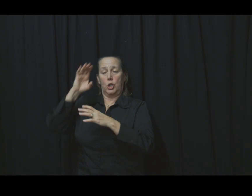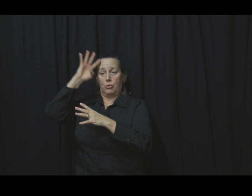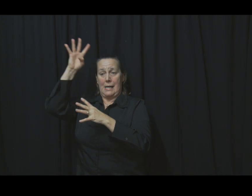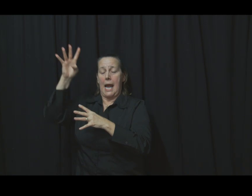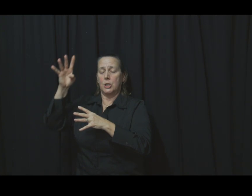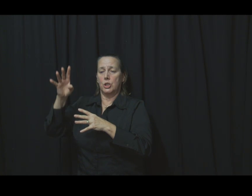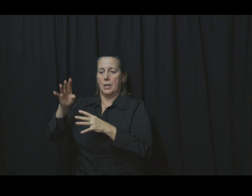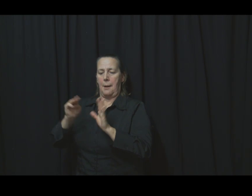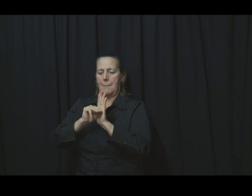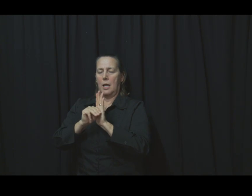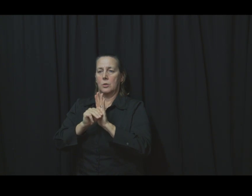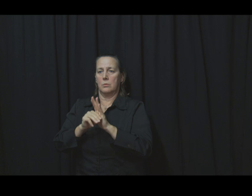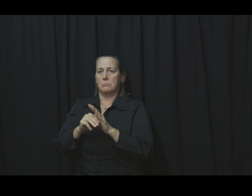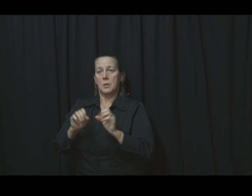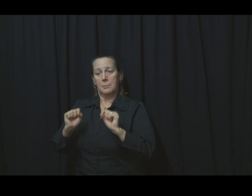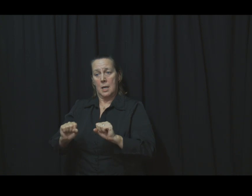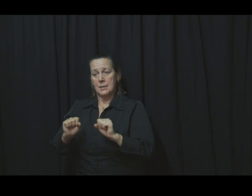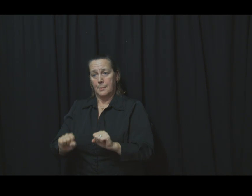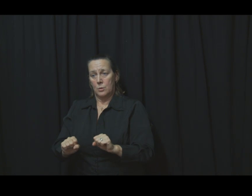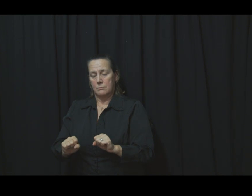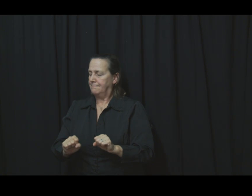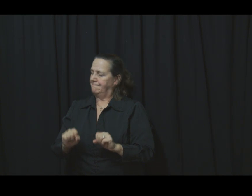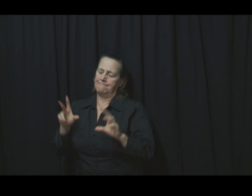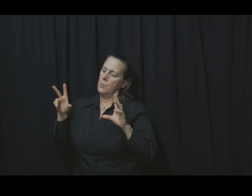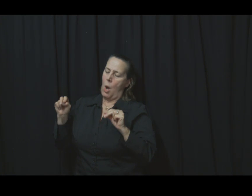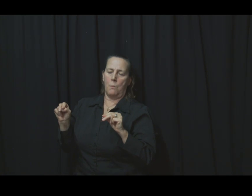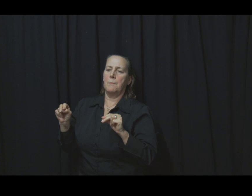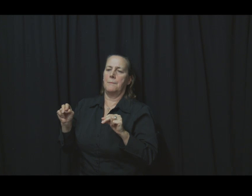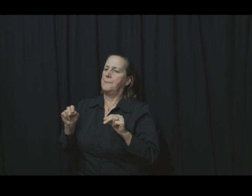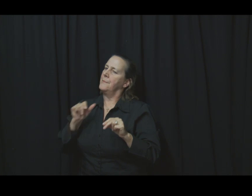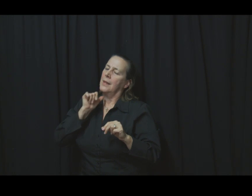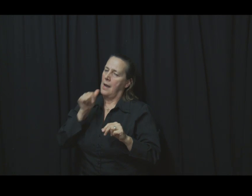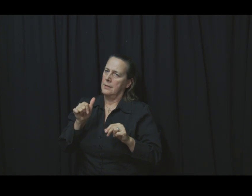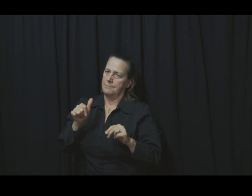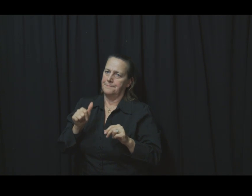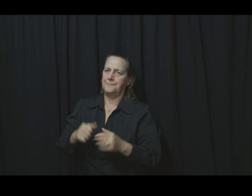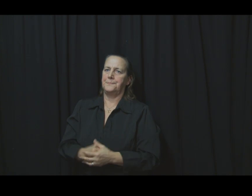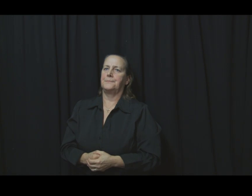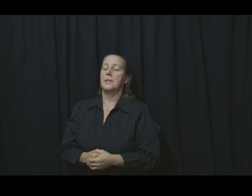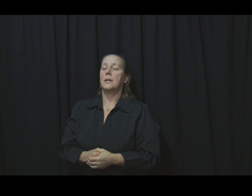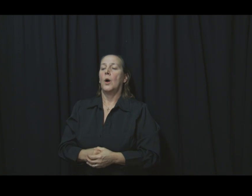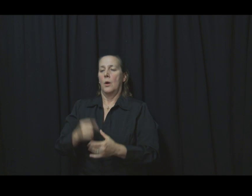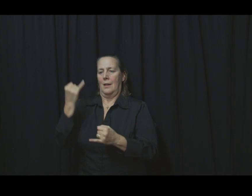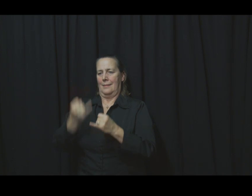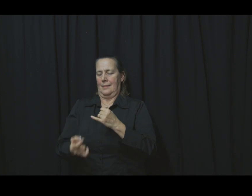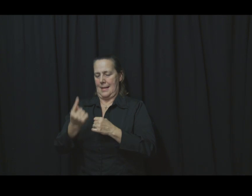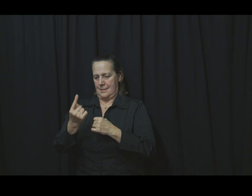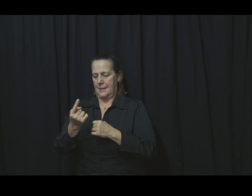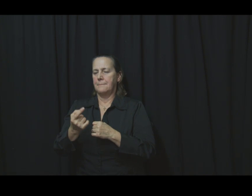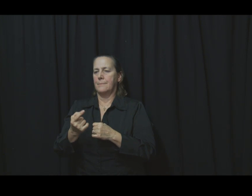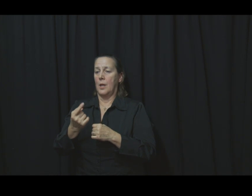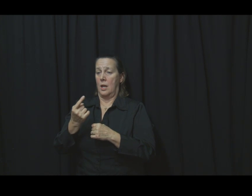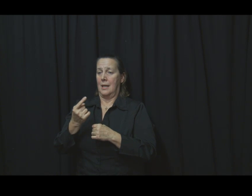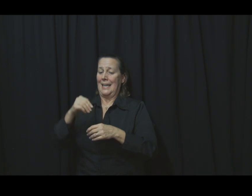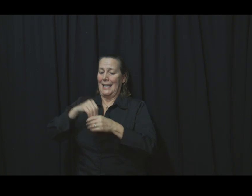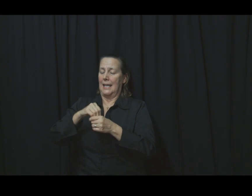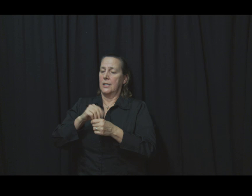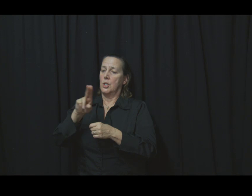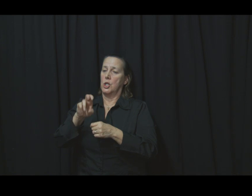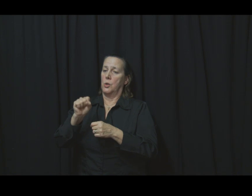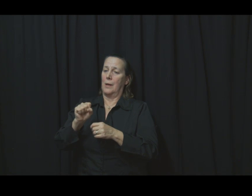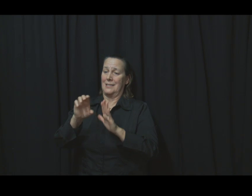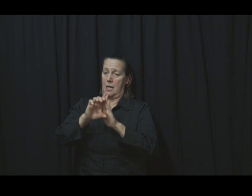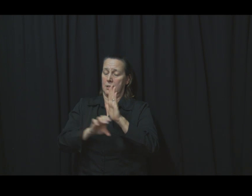I say no, absolutely not. Now, one last thing. You may not know that in the US Constitution,